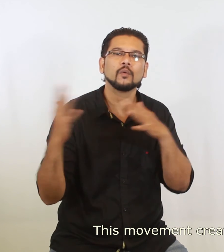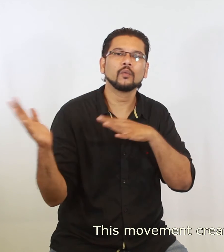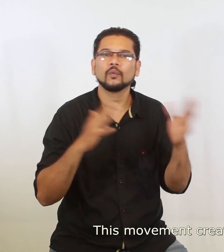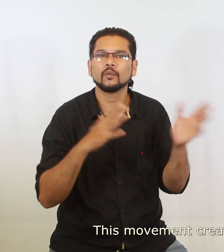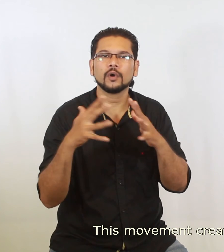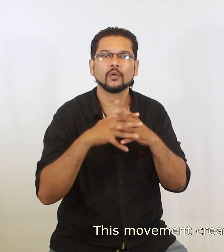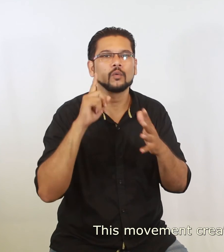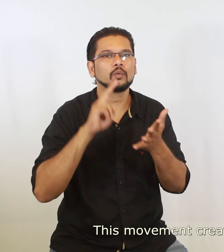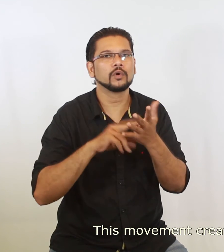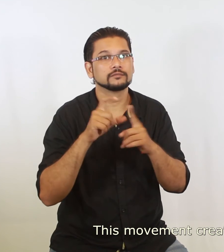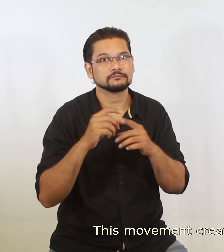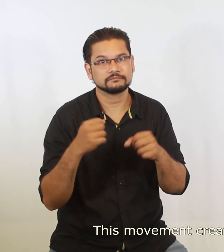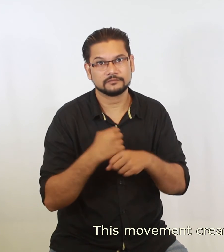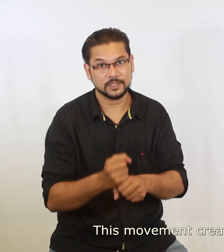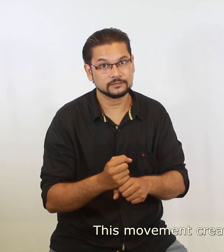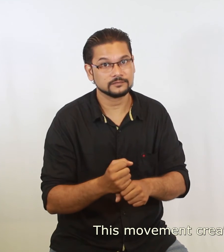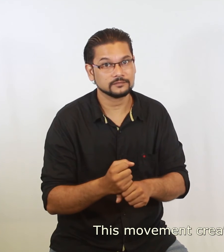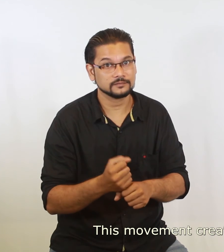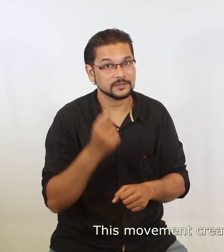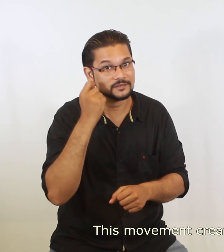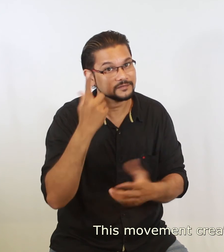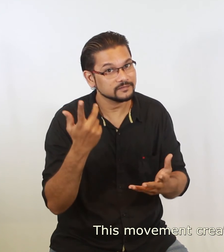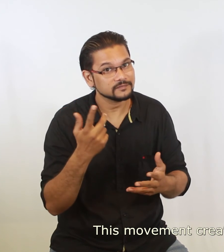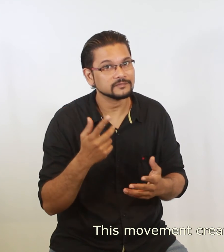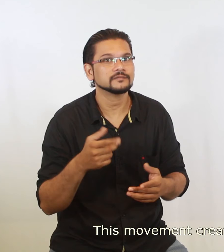This movement creates wind.